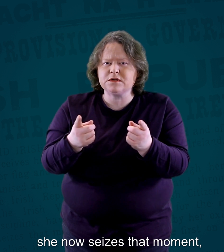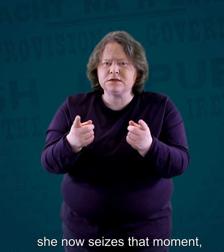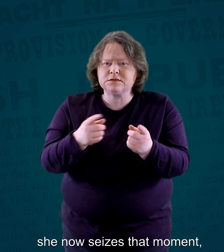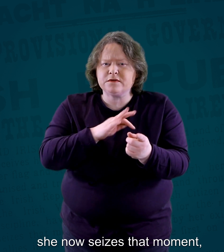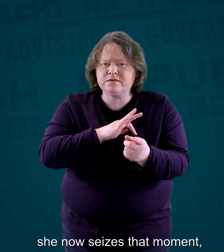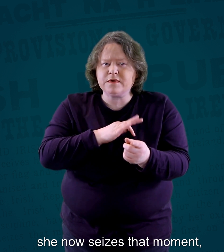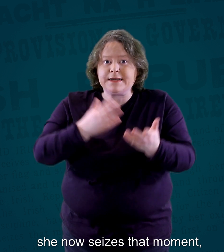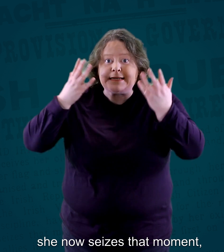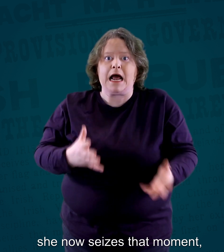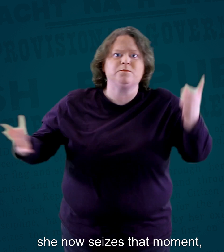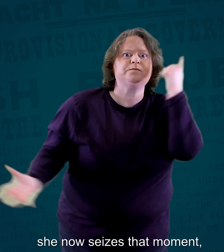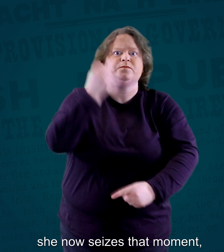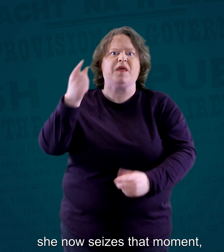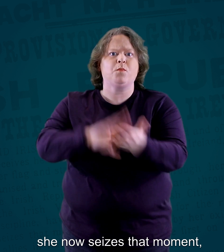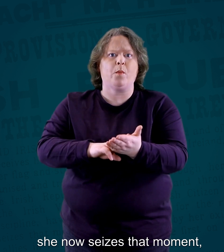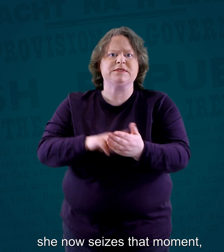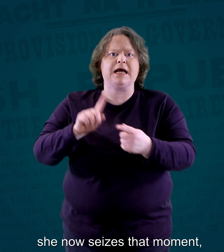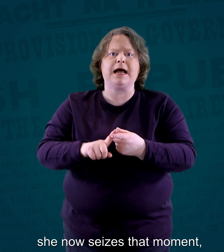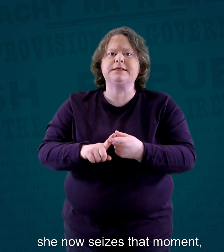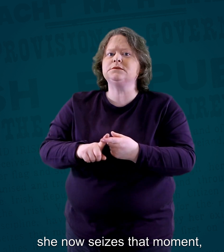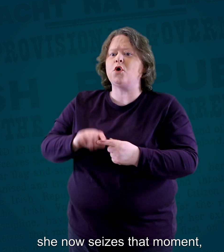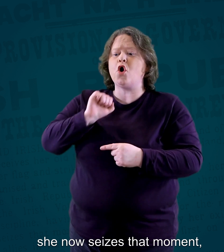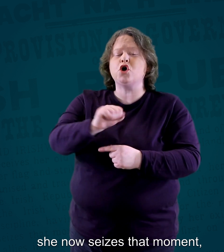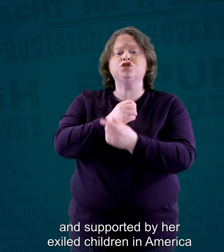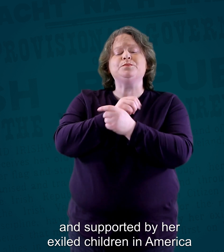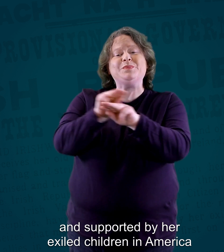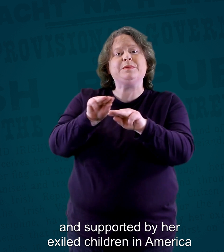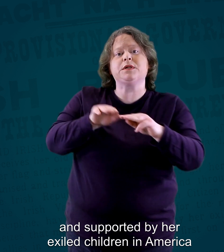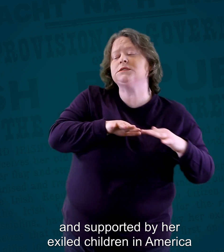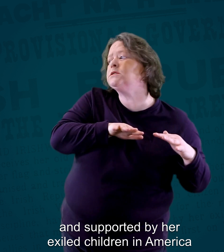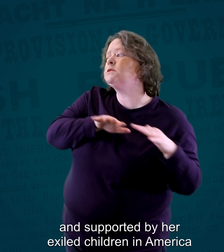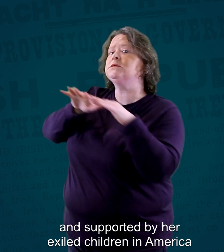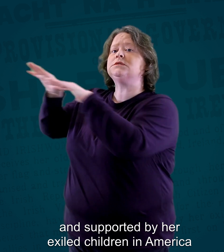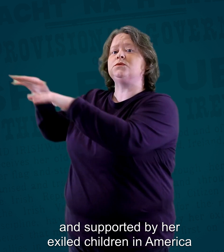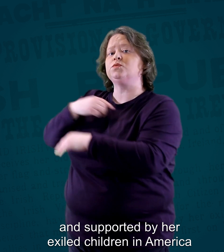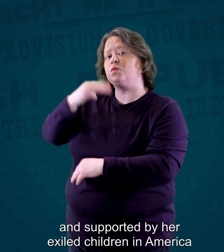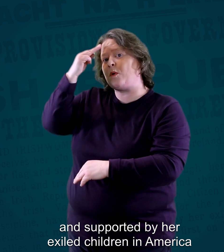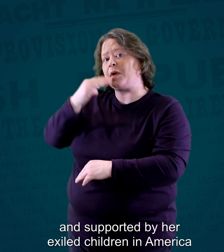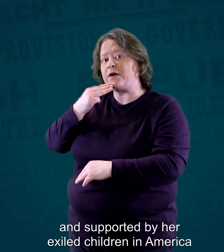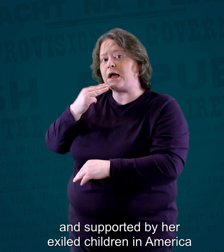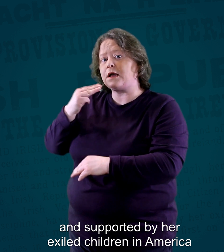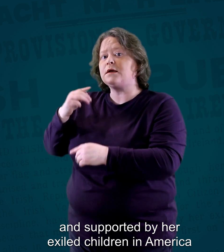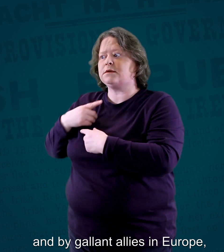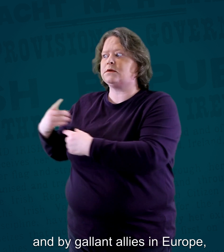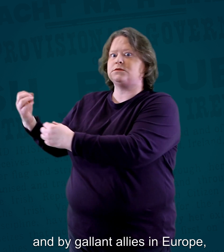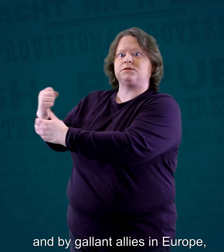she now seizes that moment and, supported by her exiled children in America and by gallant allies